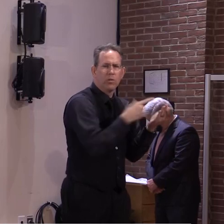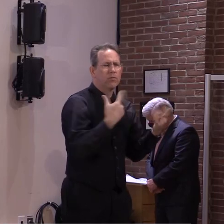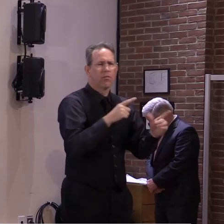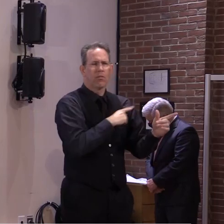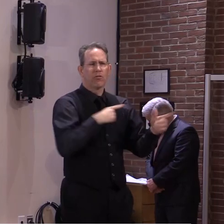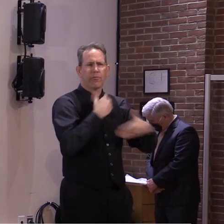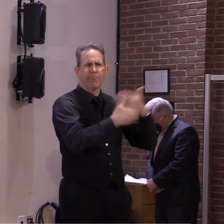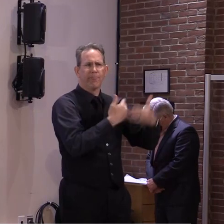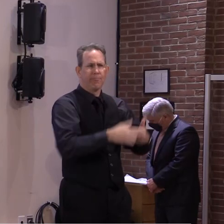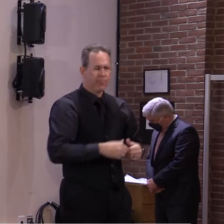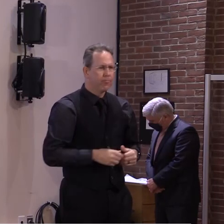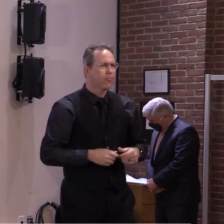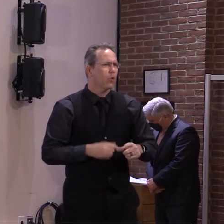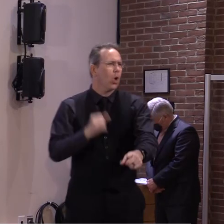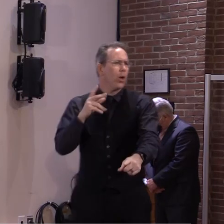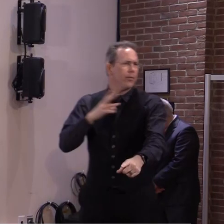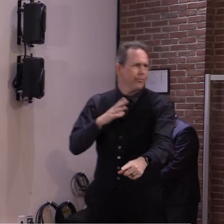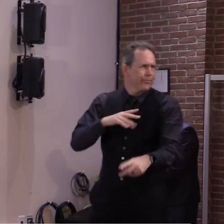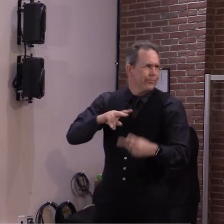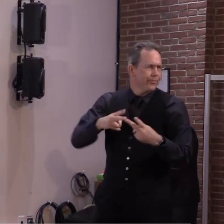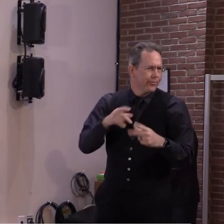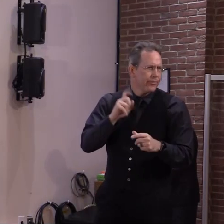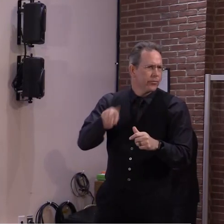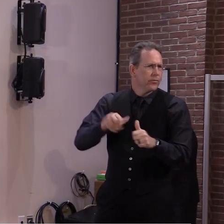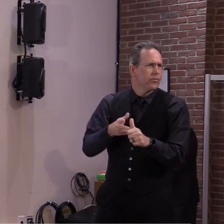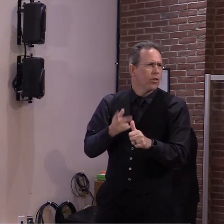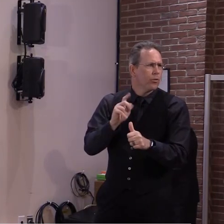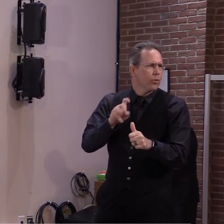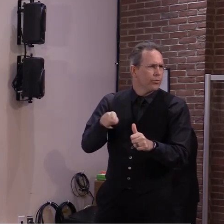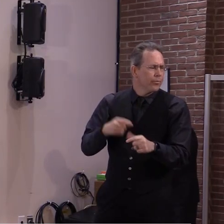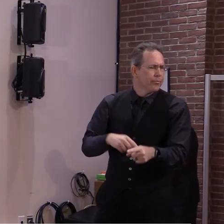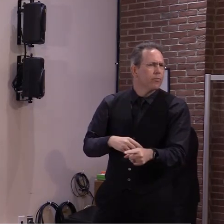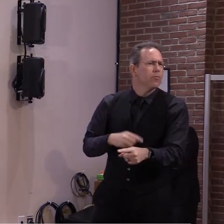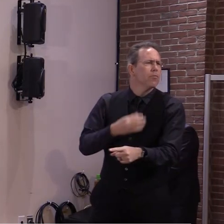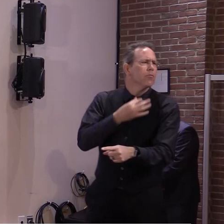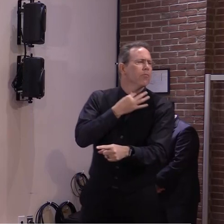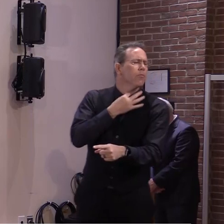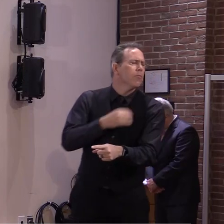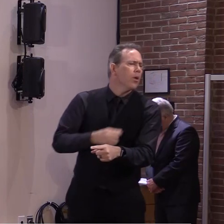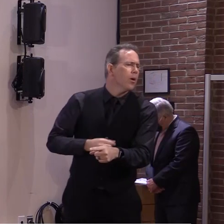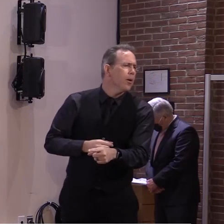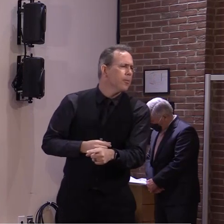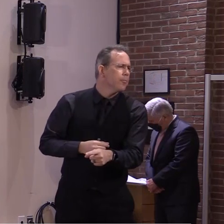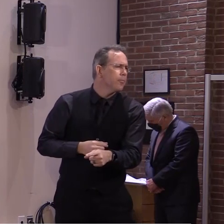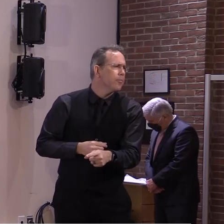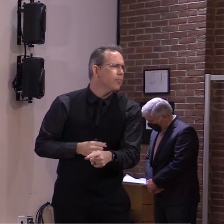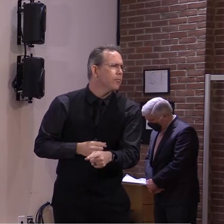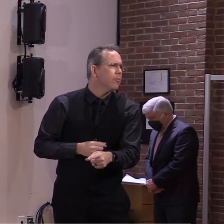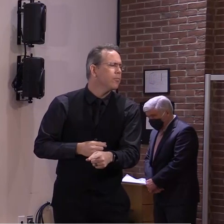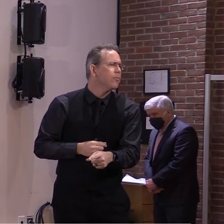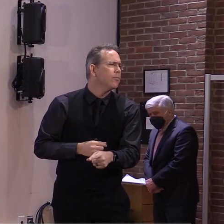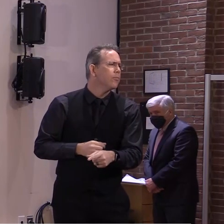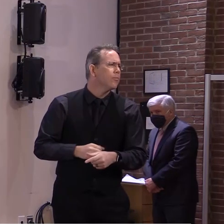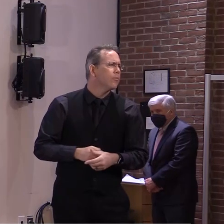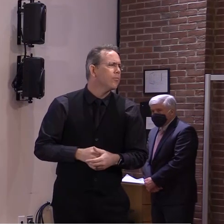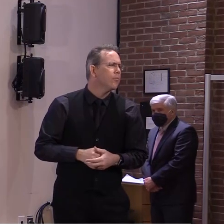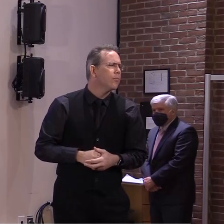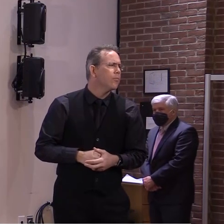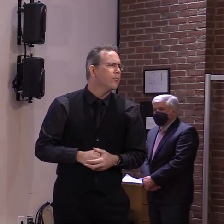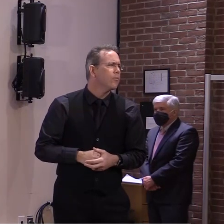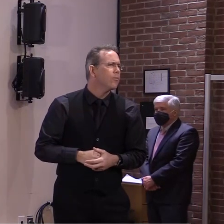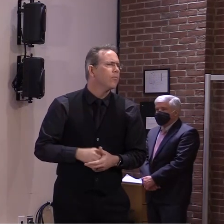for coming down the pike about reopening of the state courthouses?